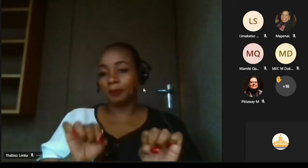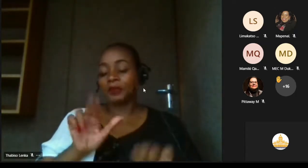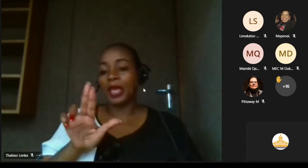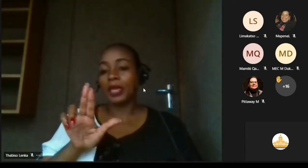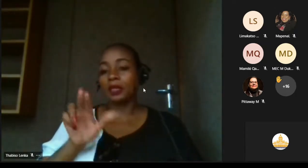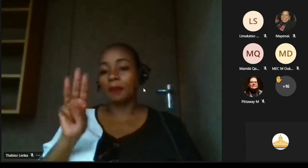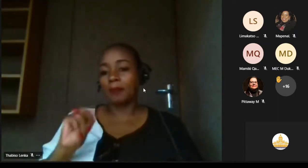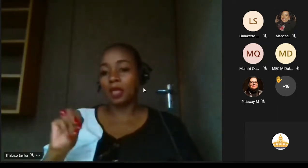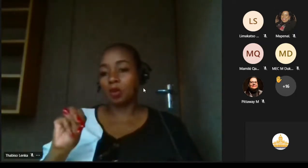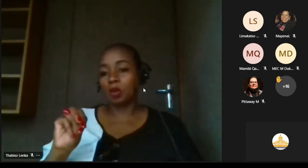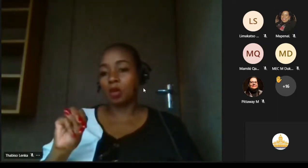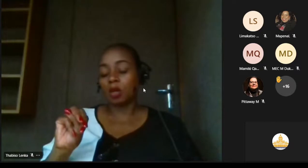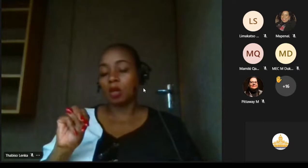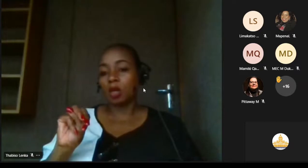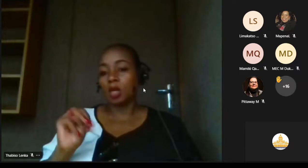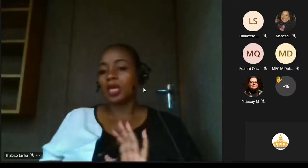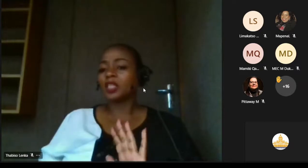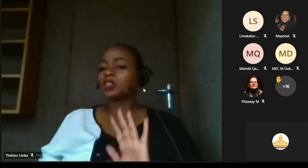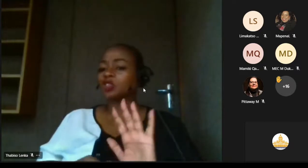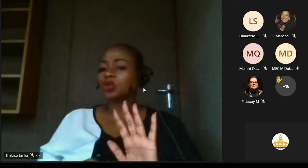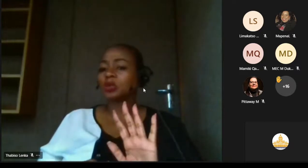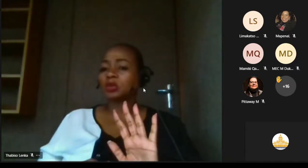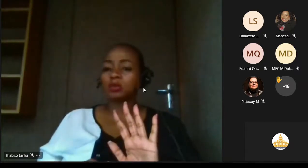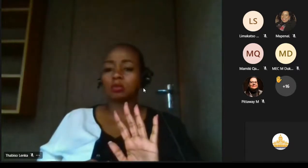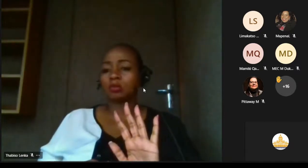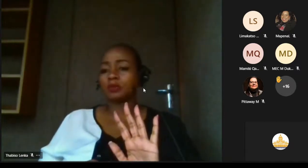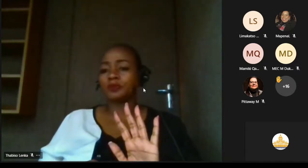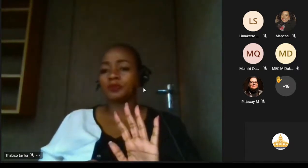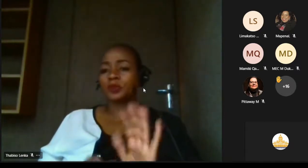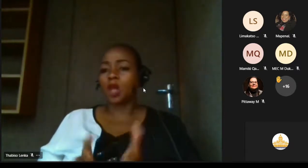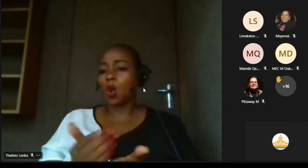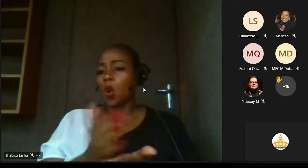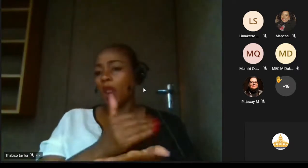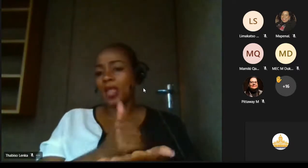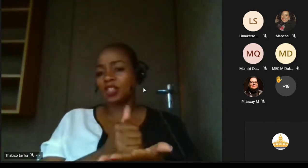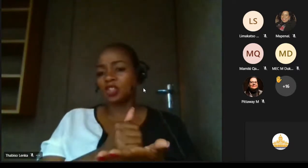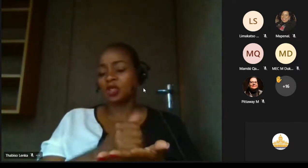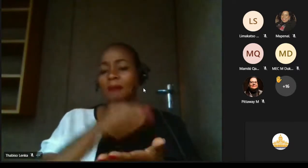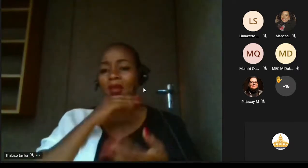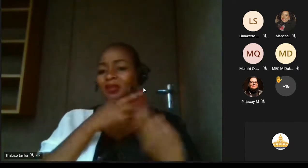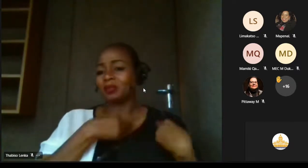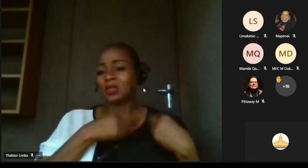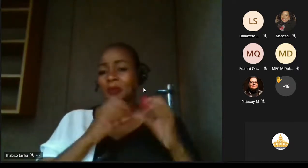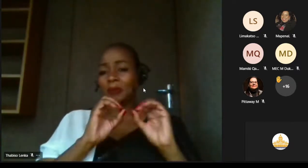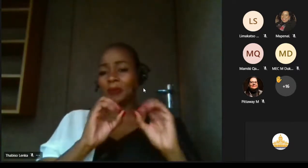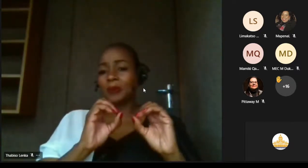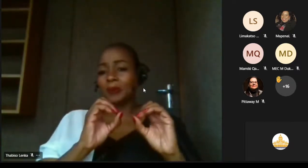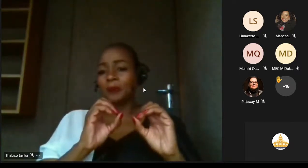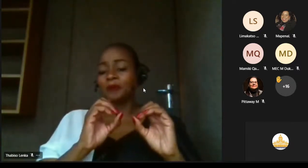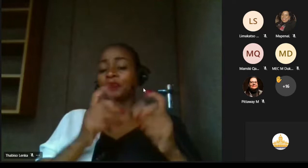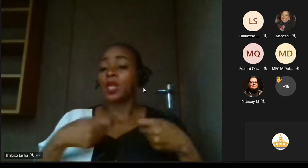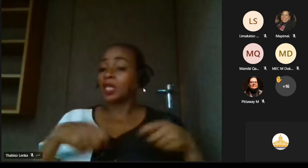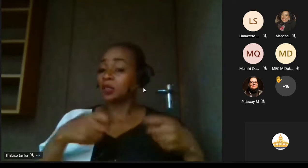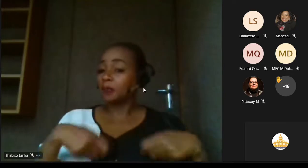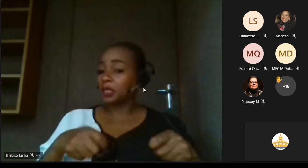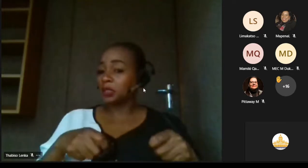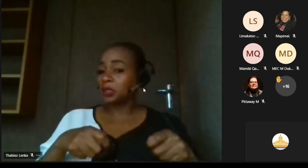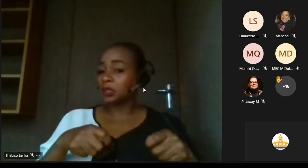surplus indicator does not take the actual collection rate into account. Capital expenditure, the